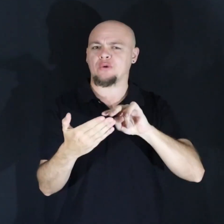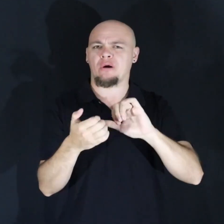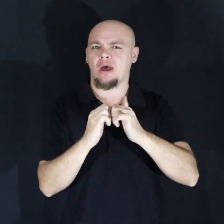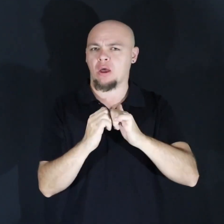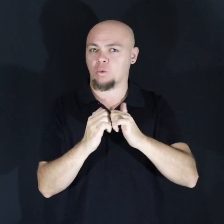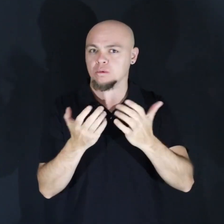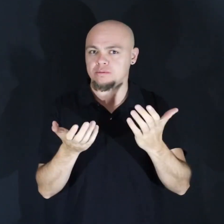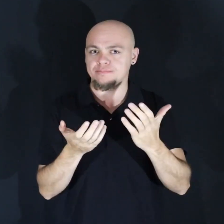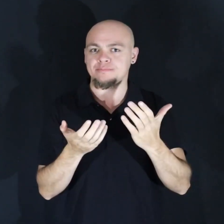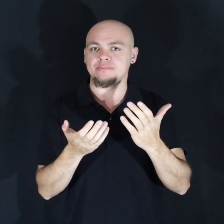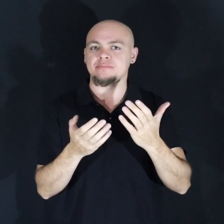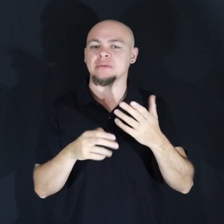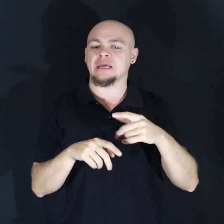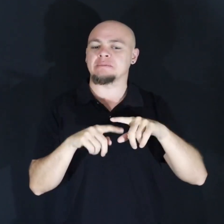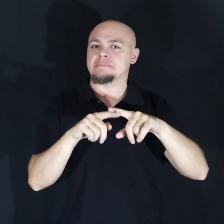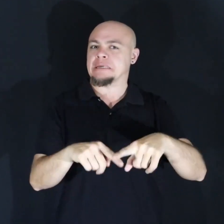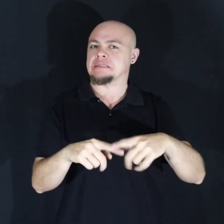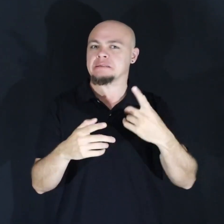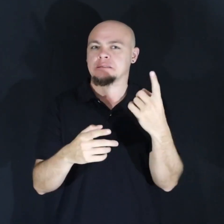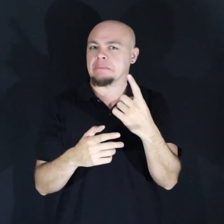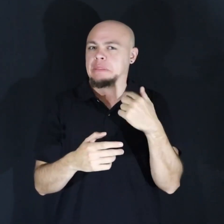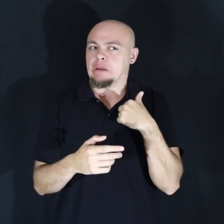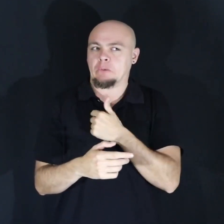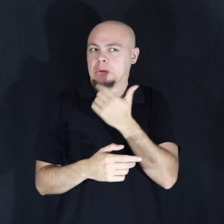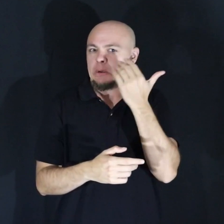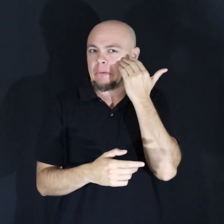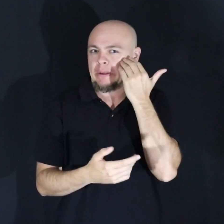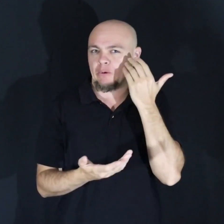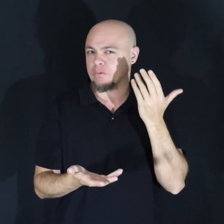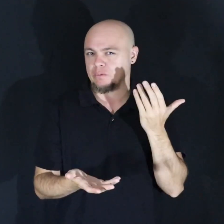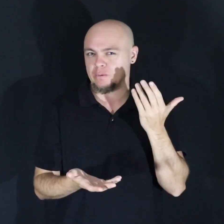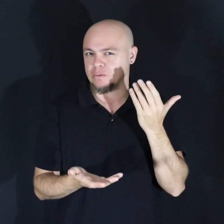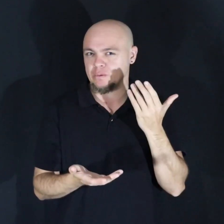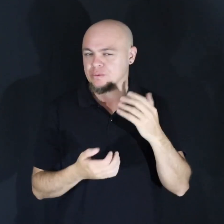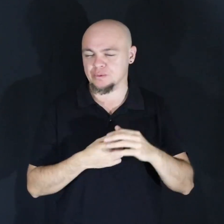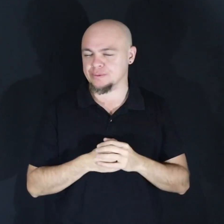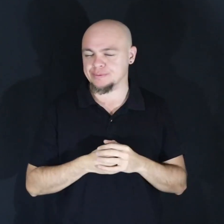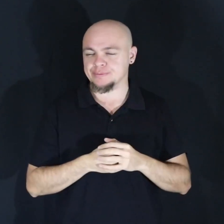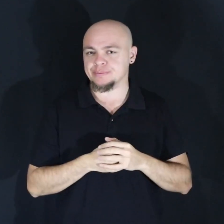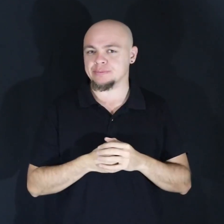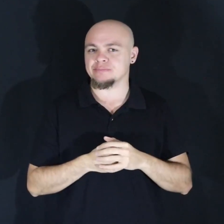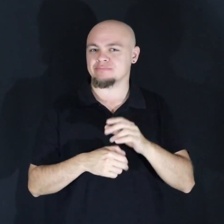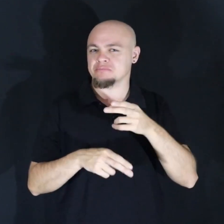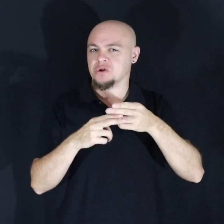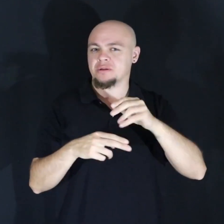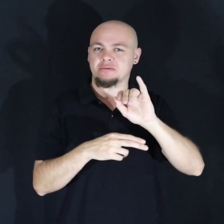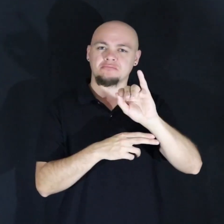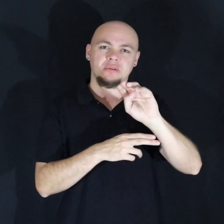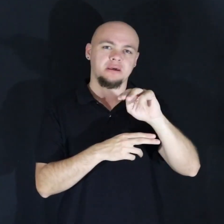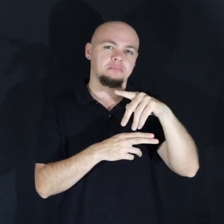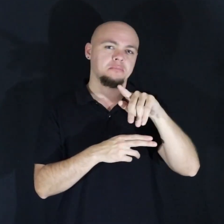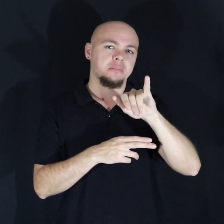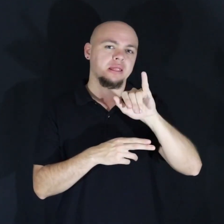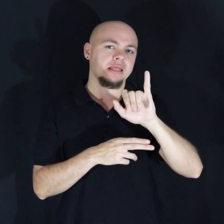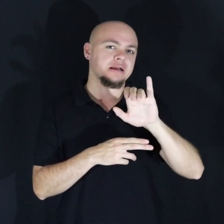is based on something that we may not even be aware of: implicit bias.